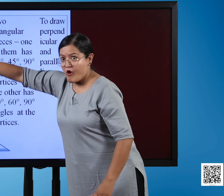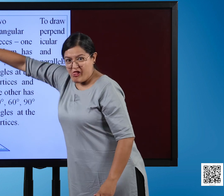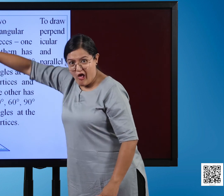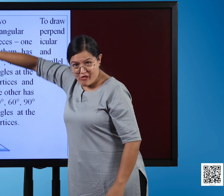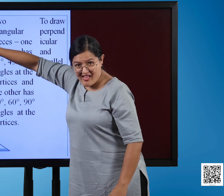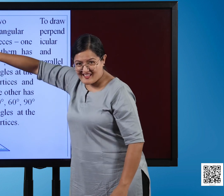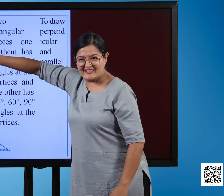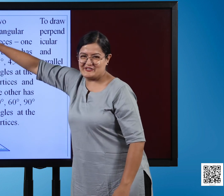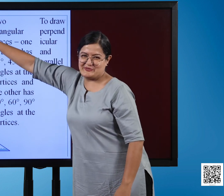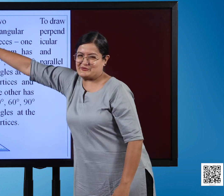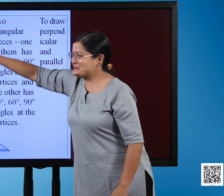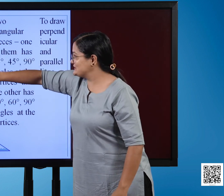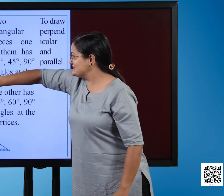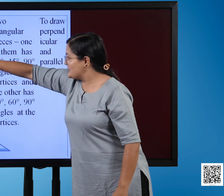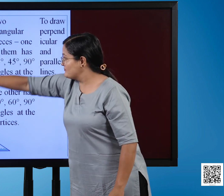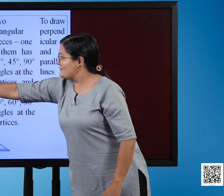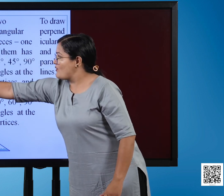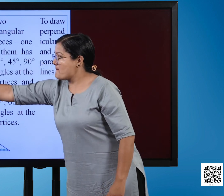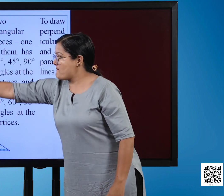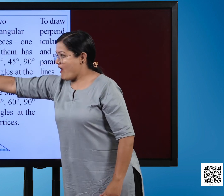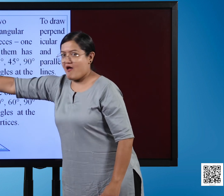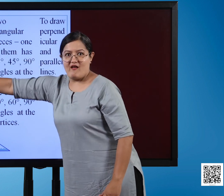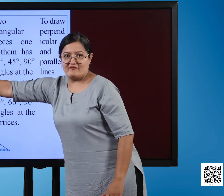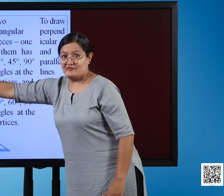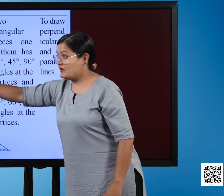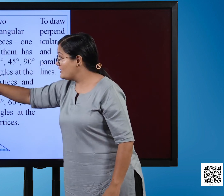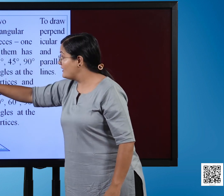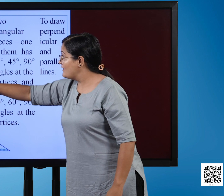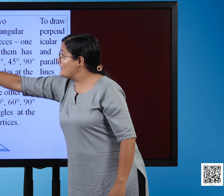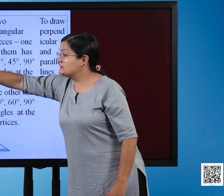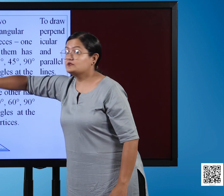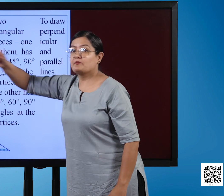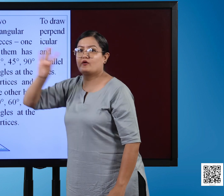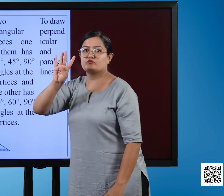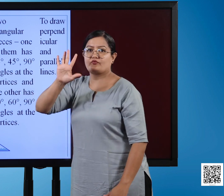30 degrees, 60 degrees, 90-degree angles at the vertices.